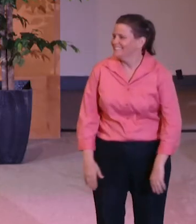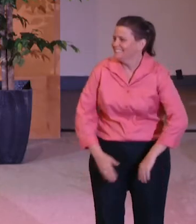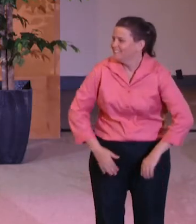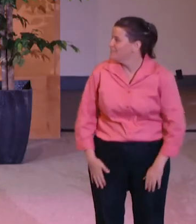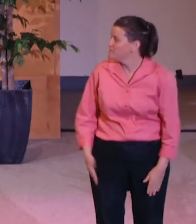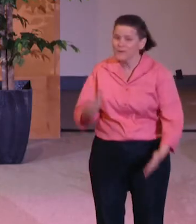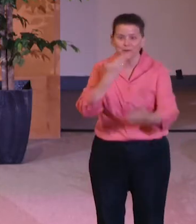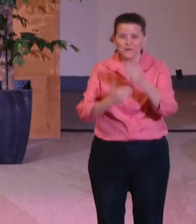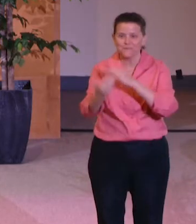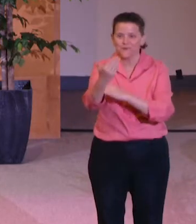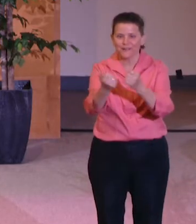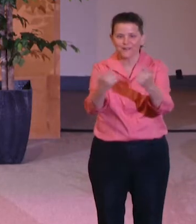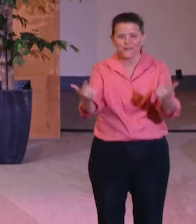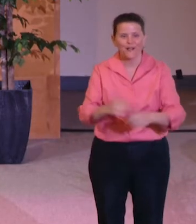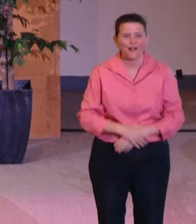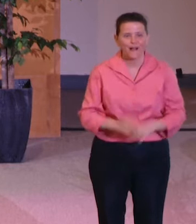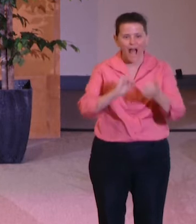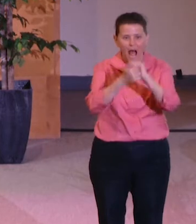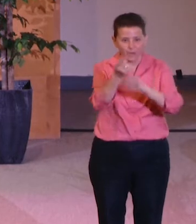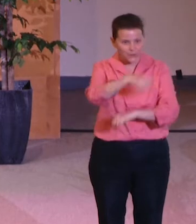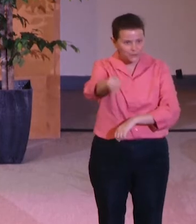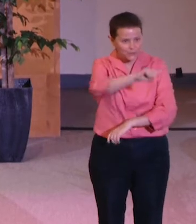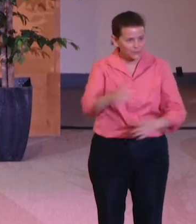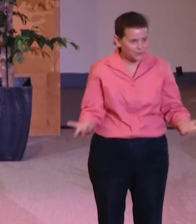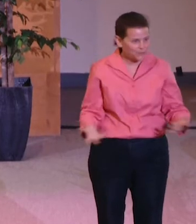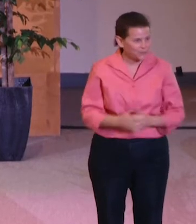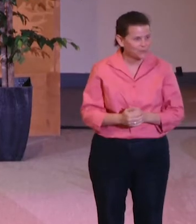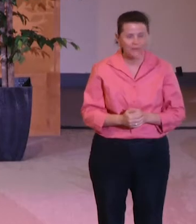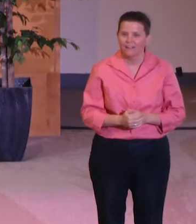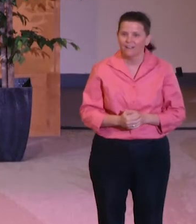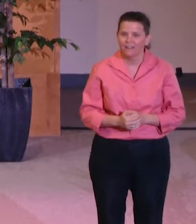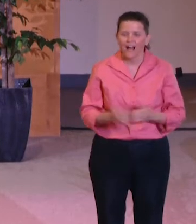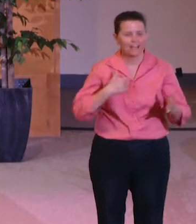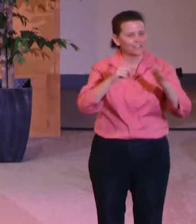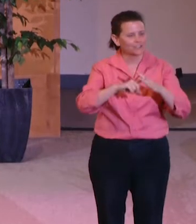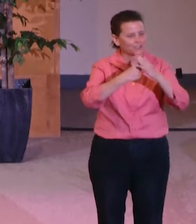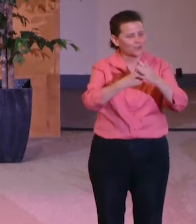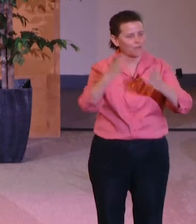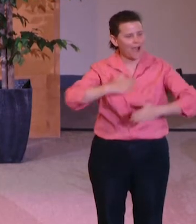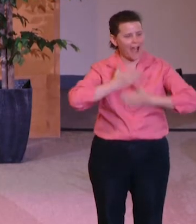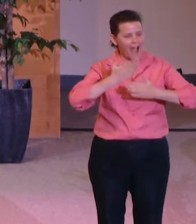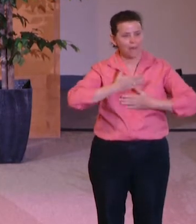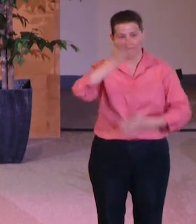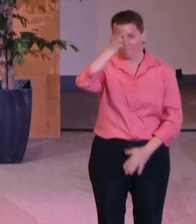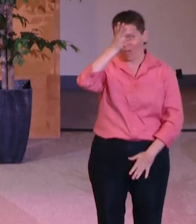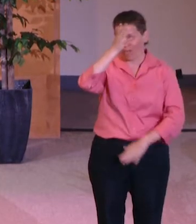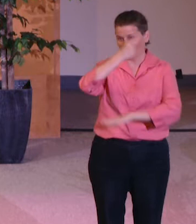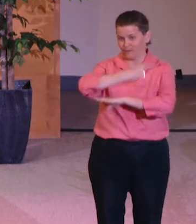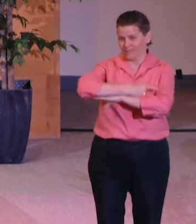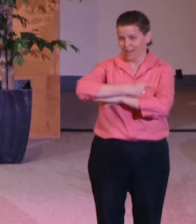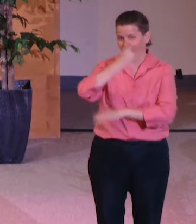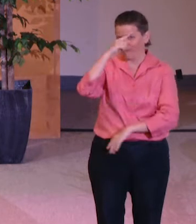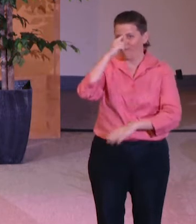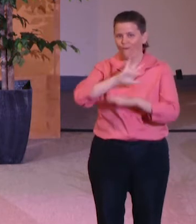Good morning, everyone. How are you? I would like to start off by saying Happy Father's Day to all the fathers and